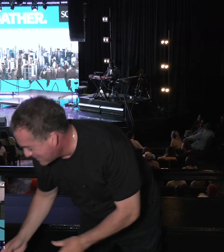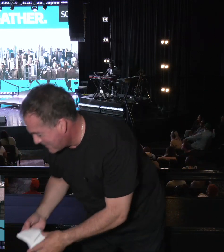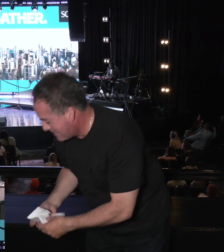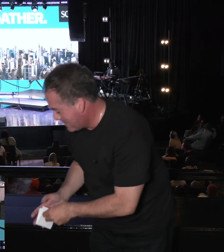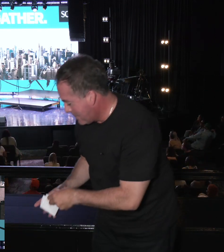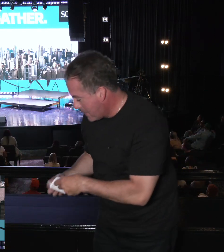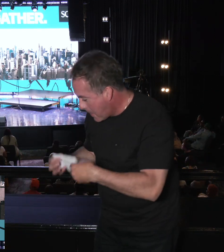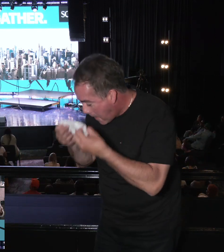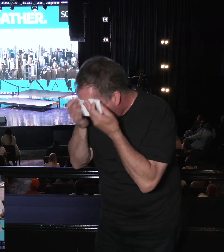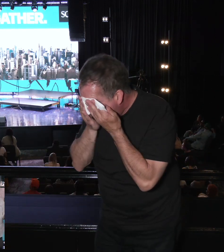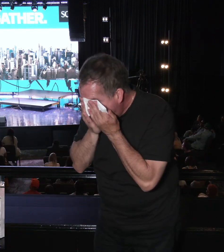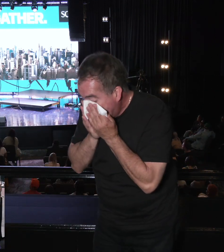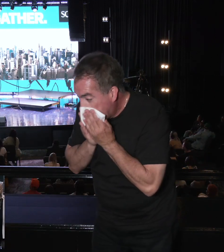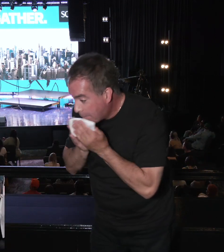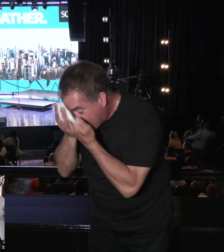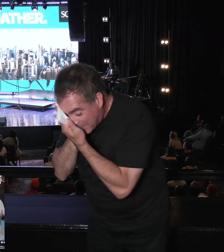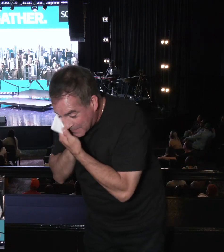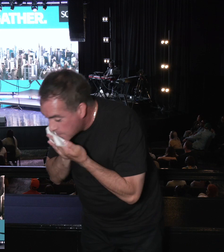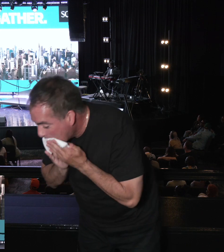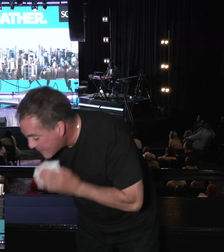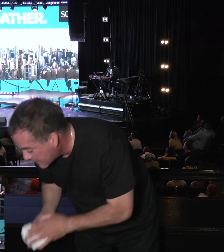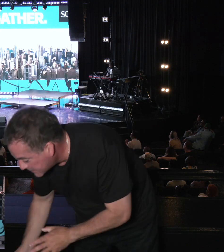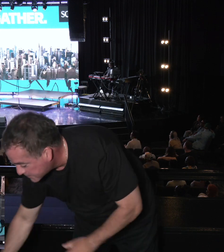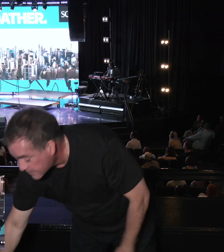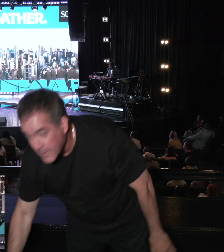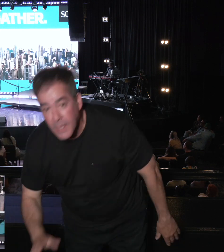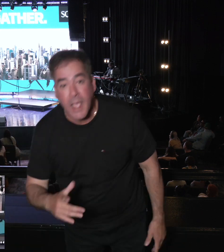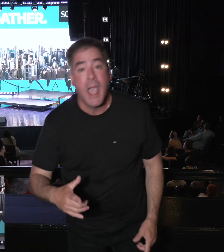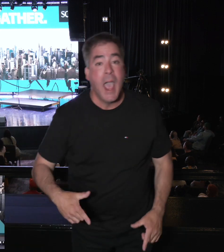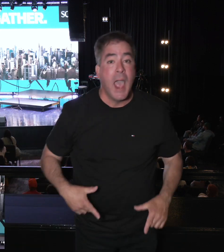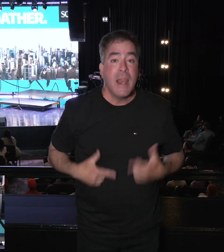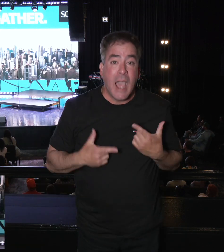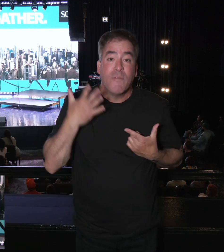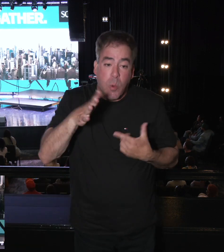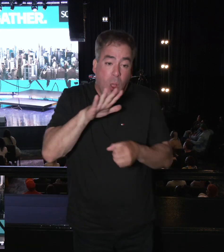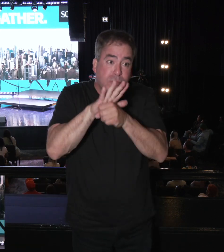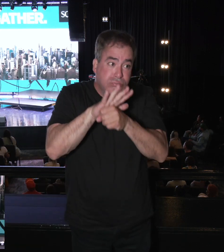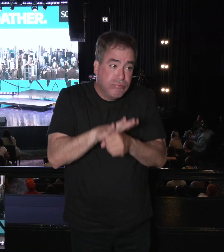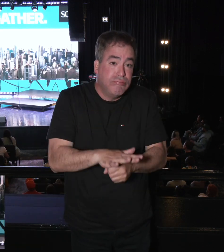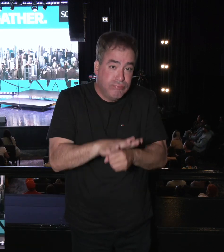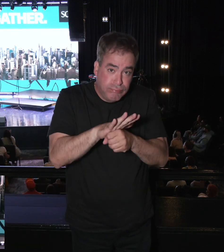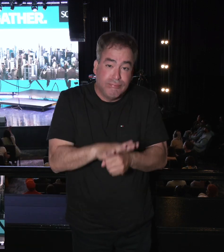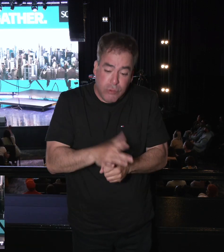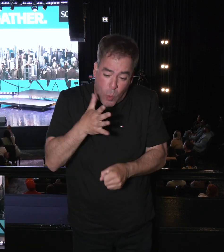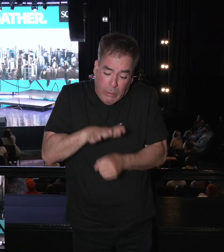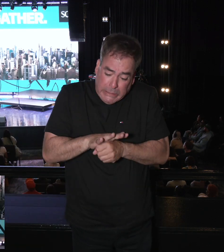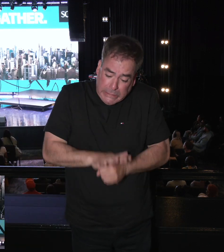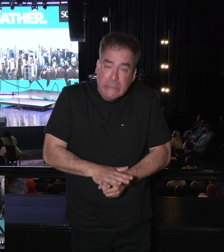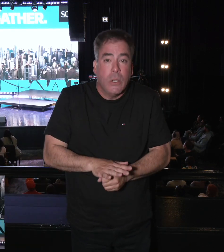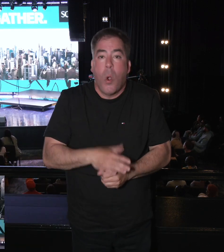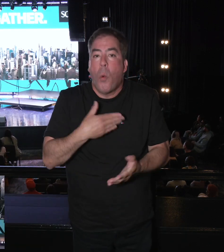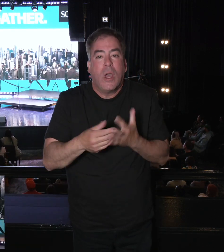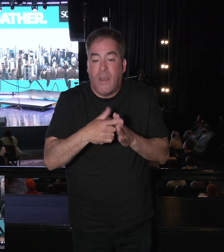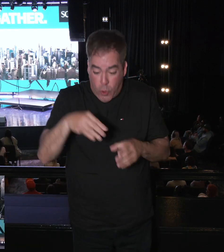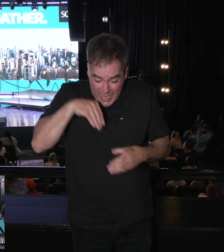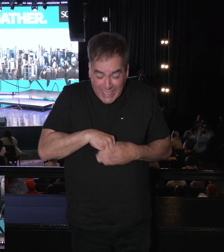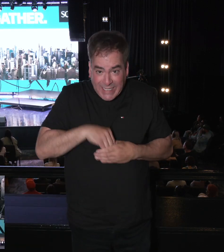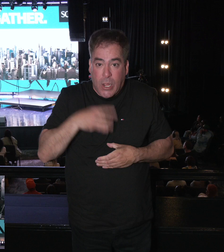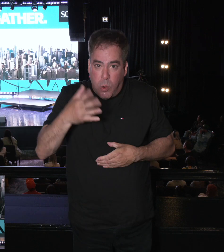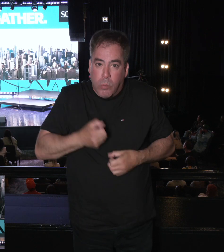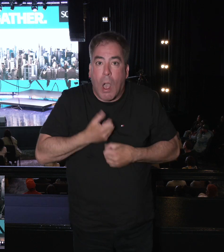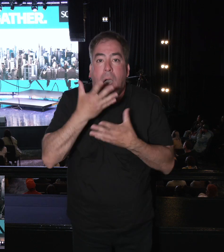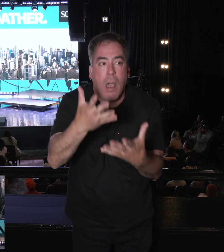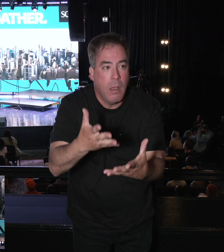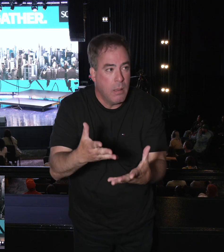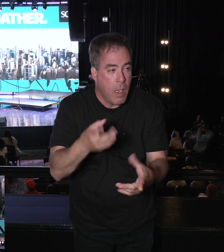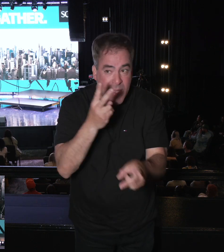Guys, in life, we're gonna get squeezed, we're gonna get pressed. Whatever you're filled with is gonna come out. Be careful what